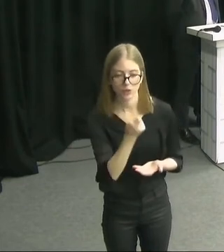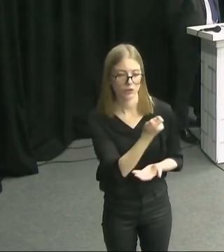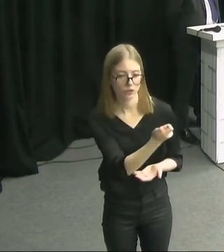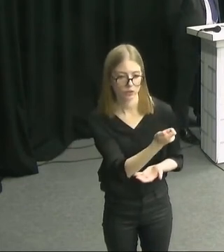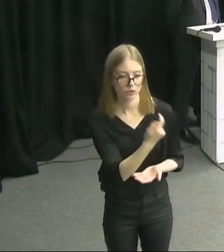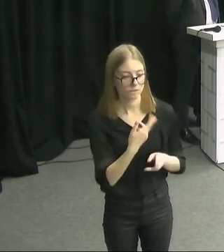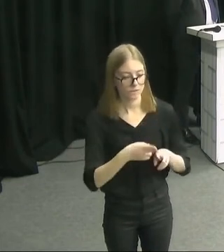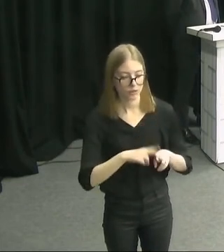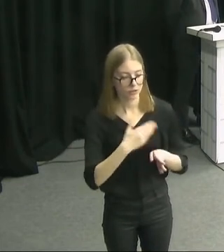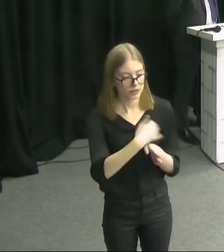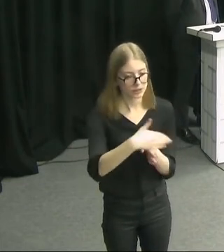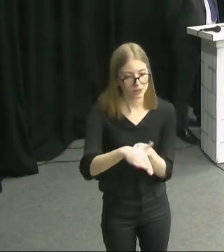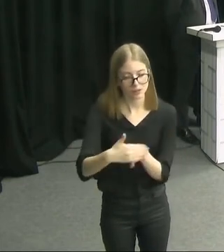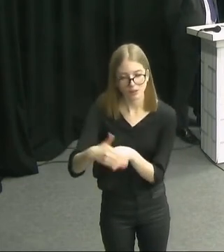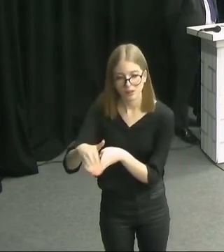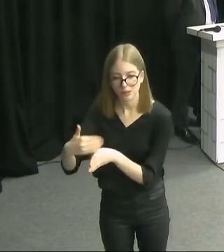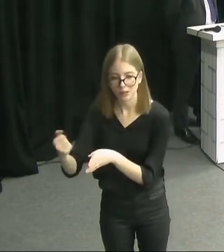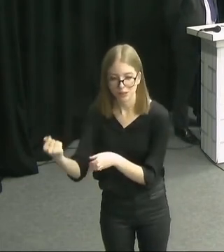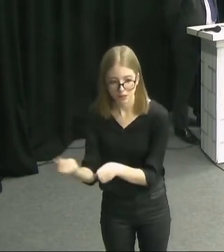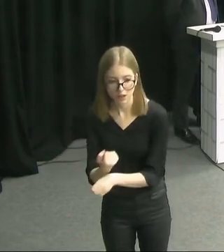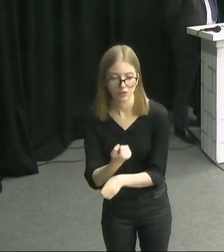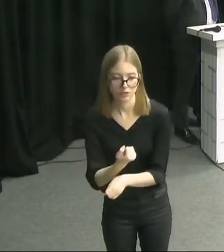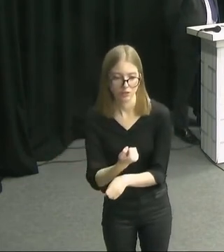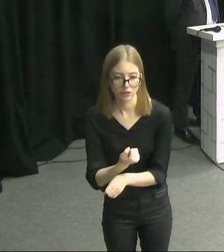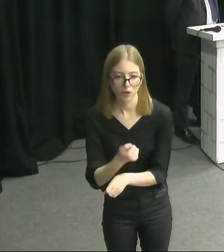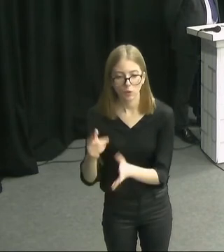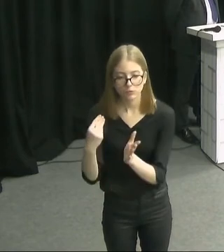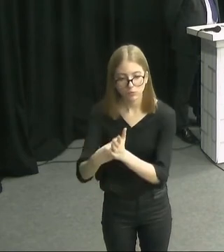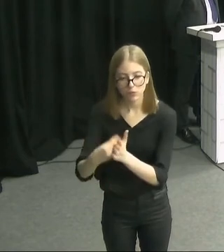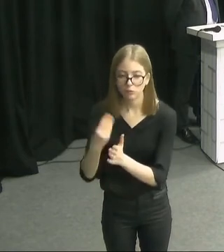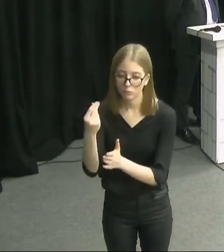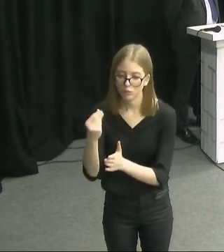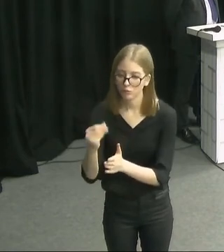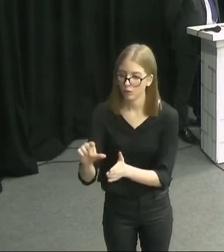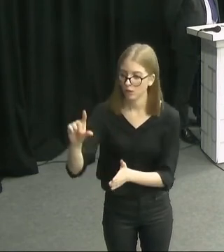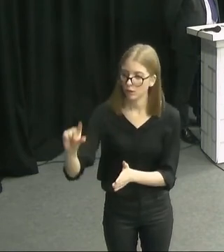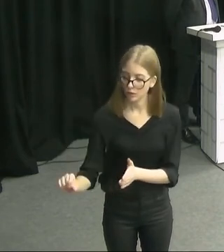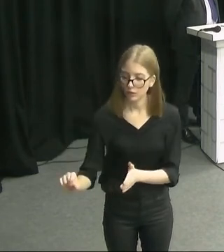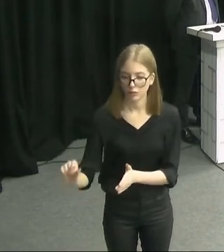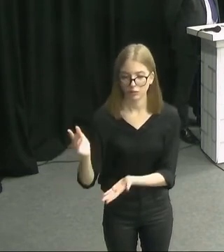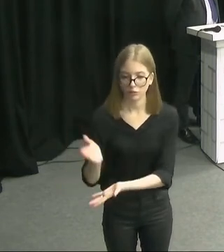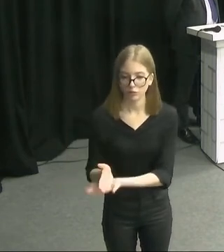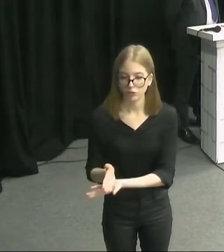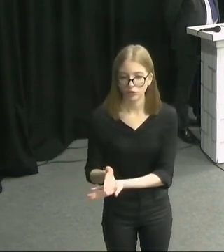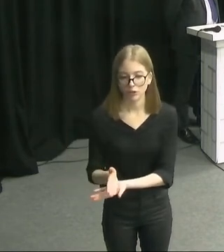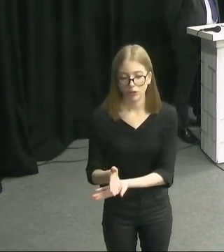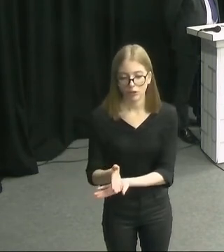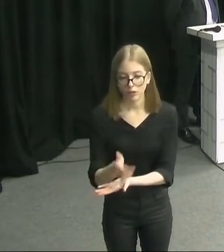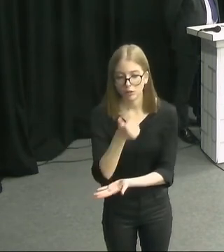everyone because we have very limited resources, and then we have to direct those